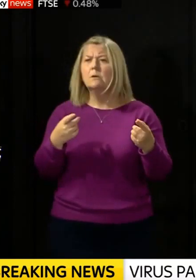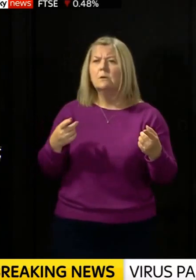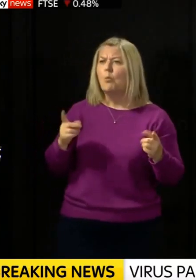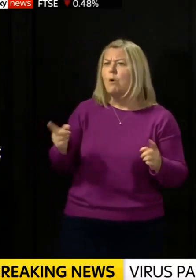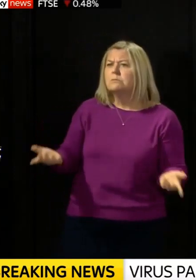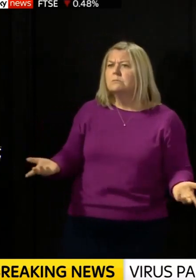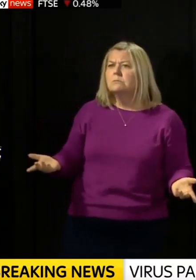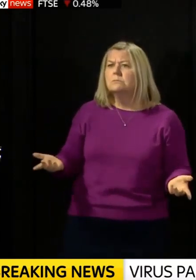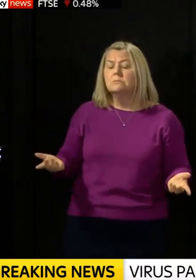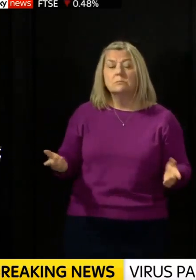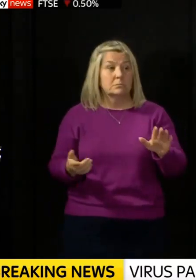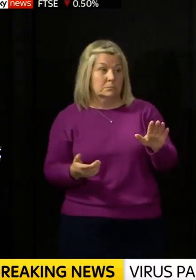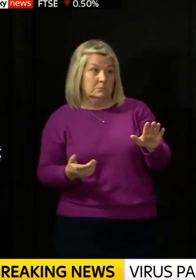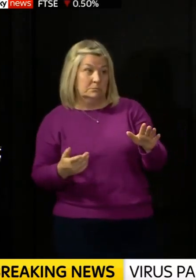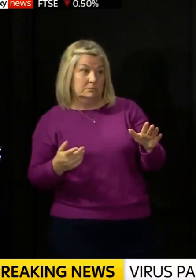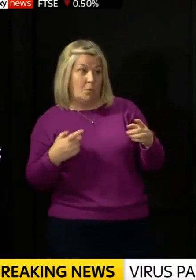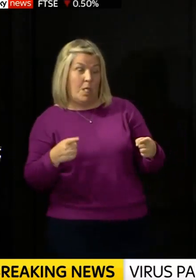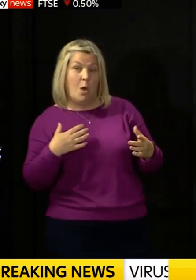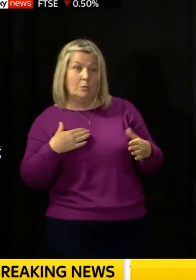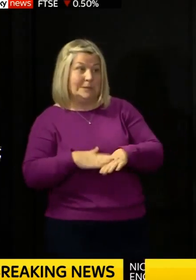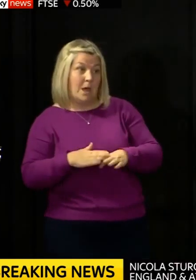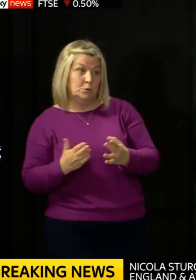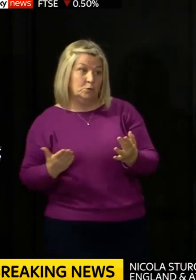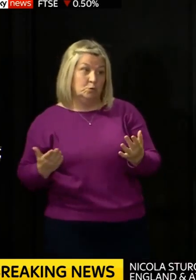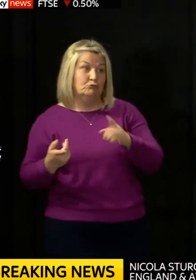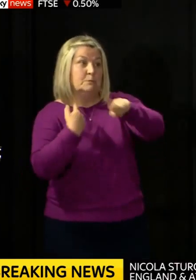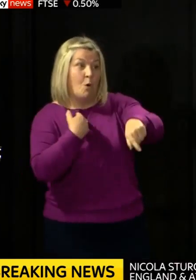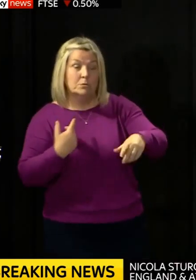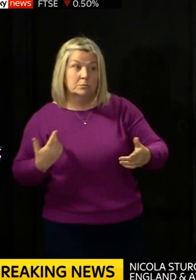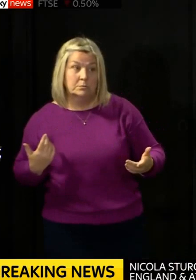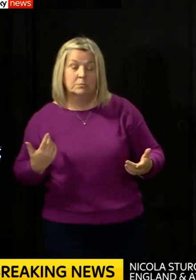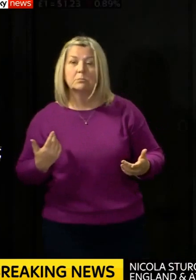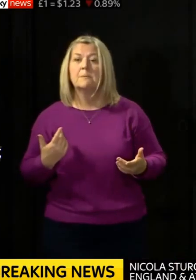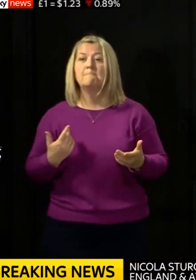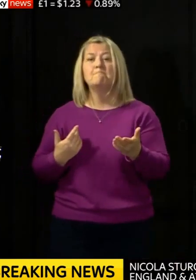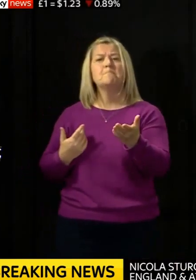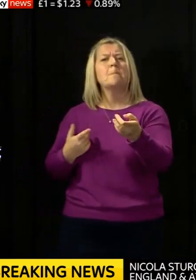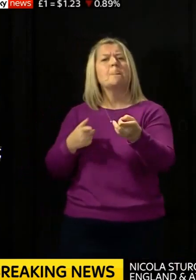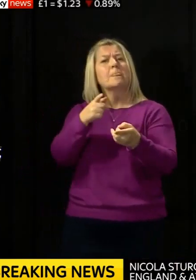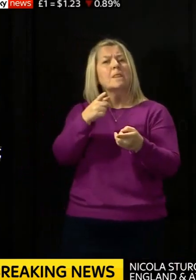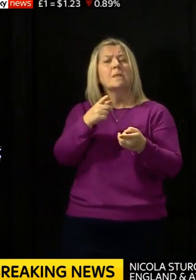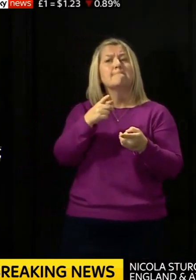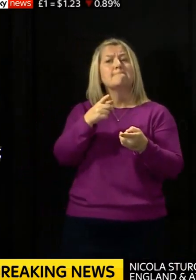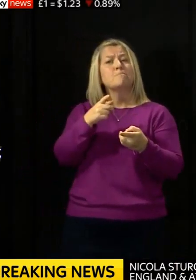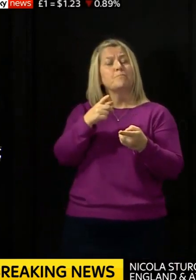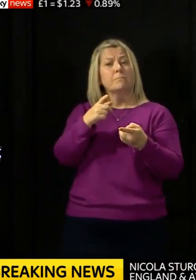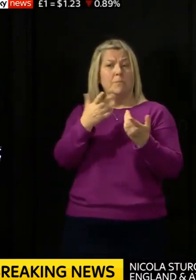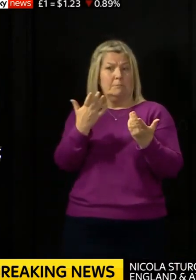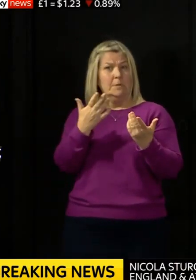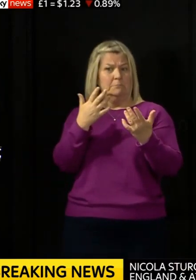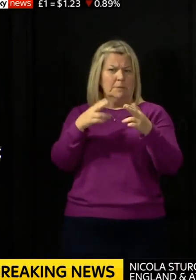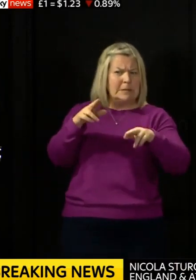will... Well, James, if you allow me to answer, you might get the answer. But all of these assessments come with a